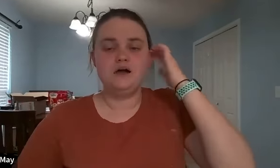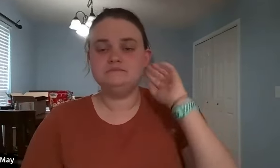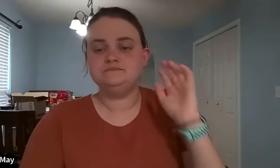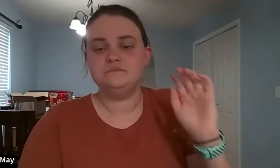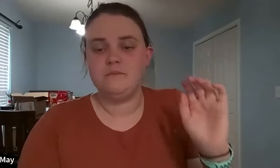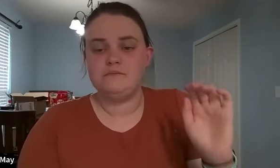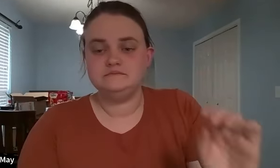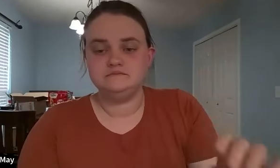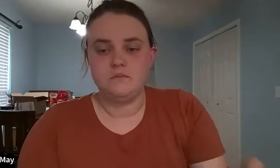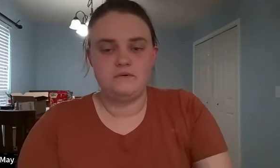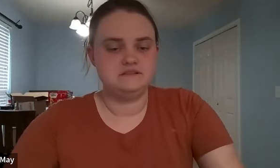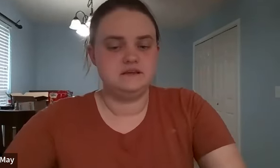one second.